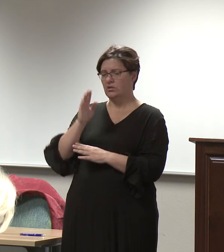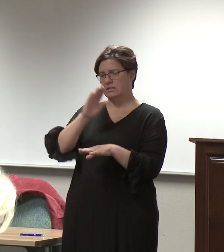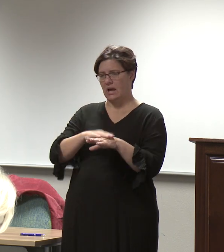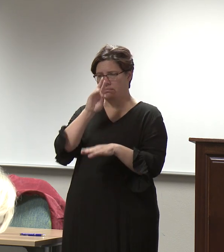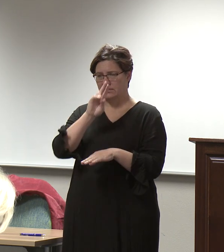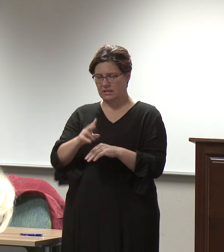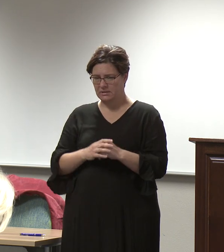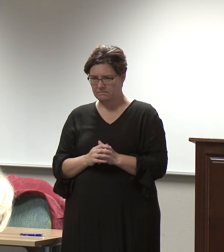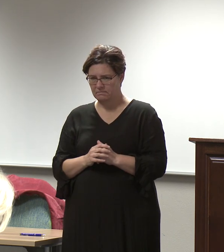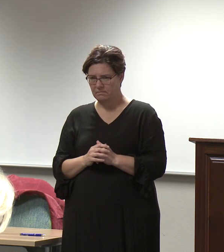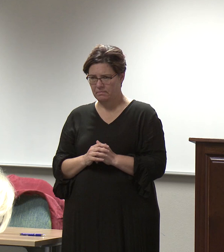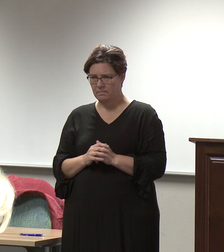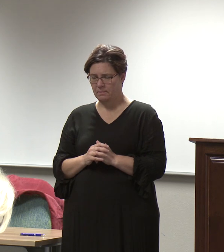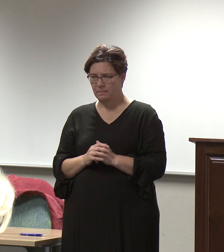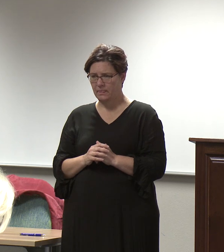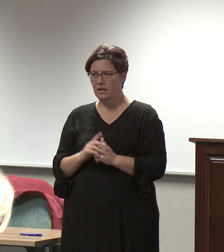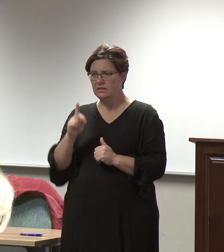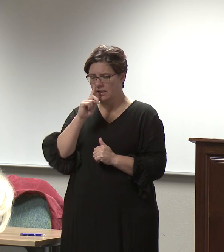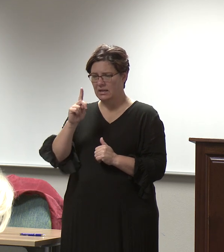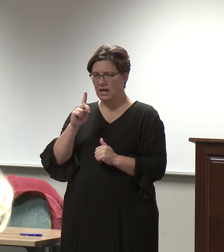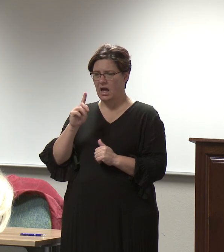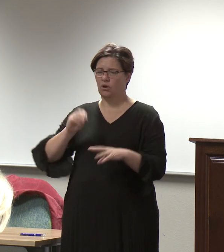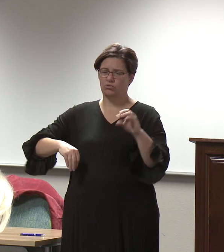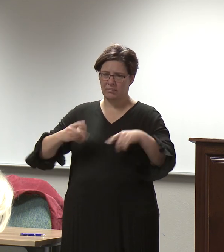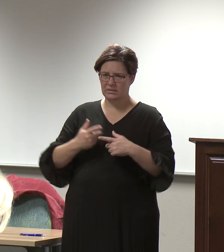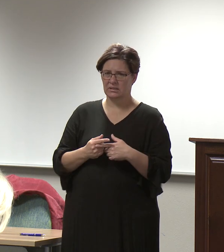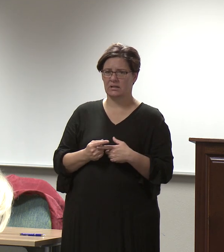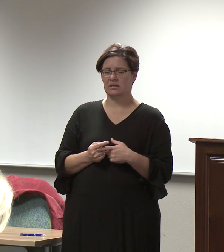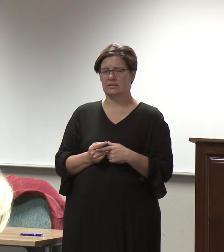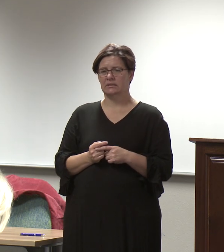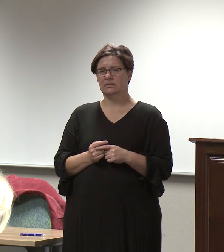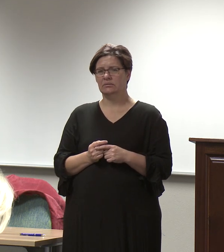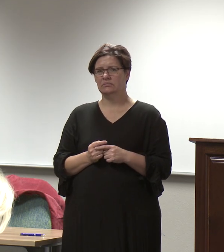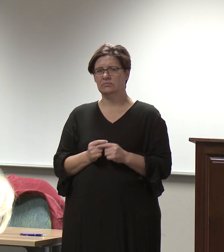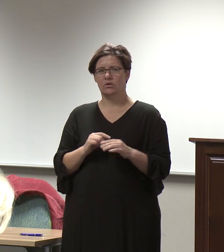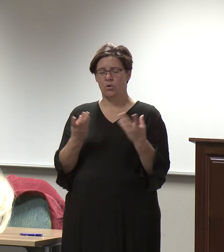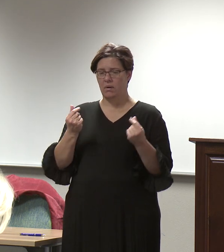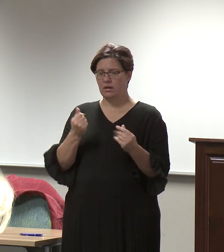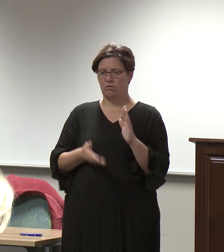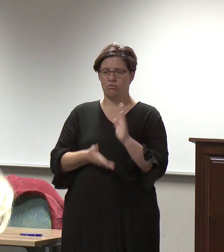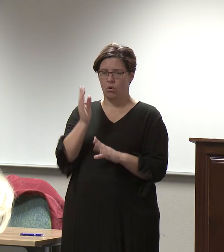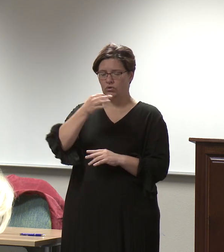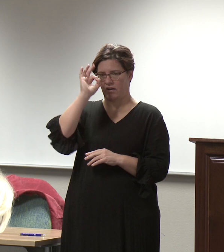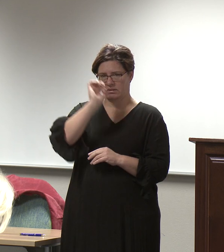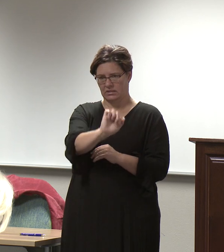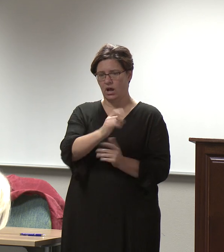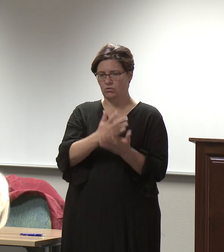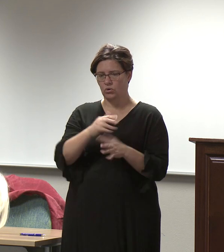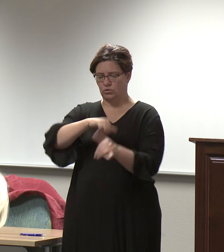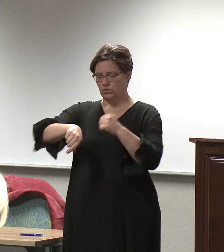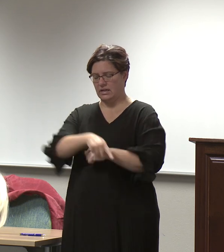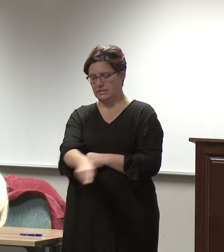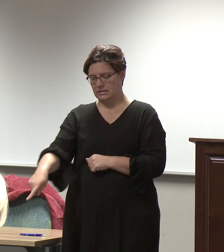that since the states are corrupt and are predators and so on, no money goes to the states, go to civil